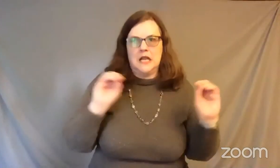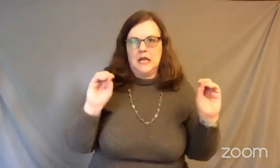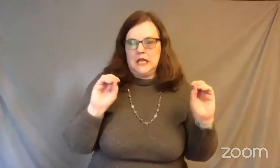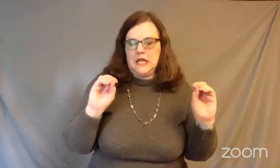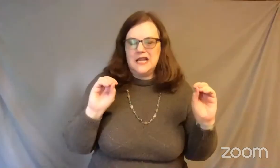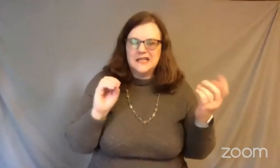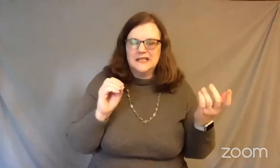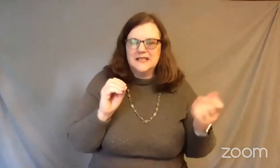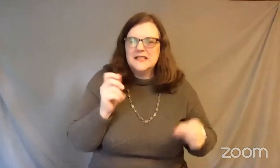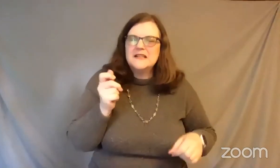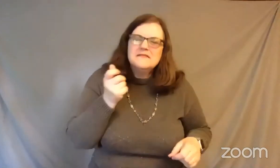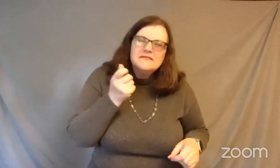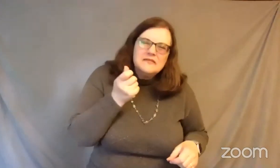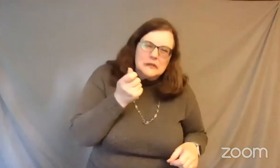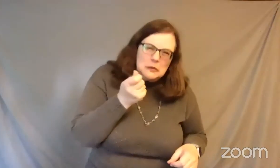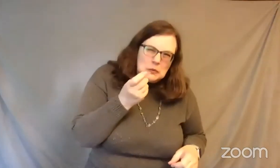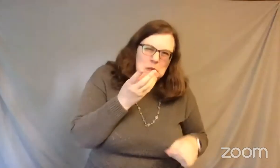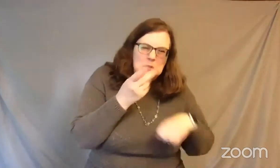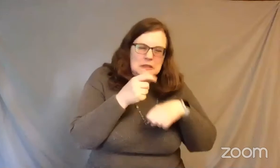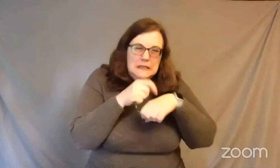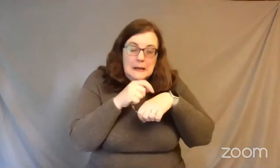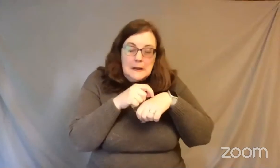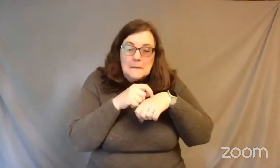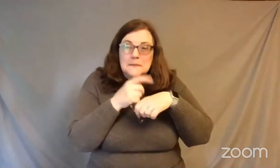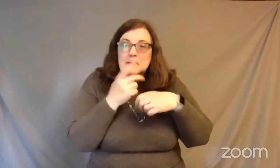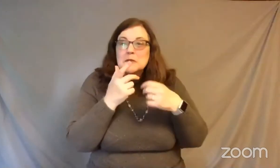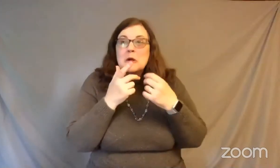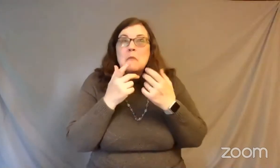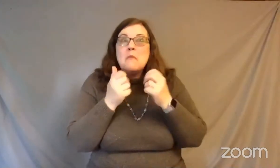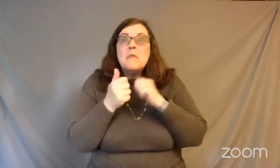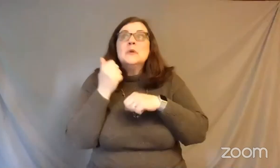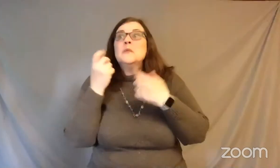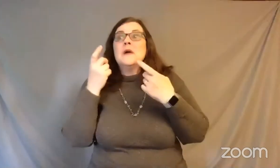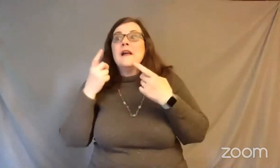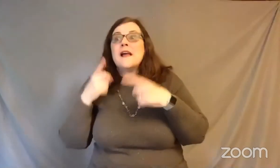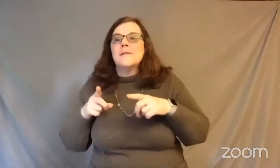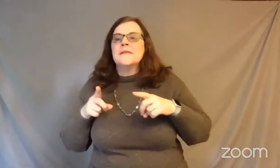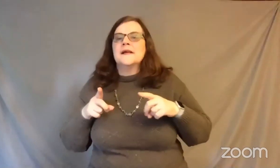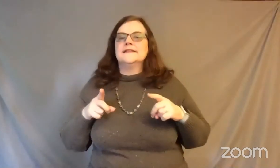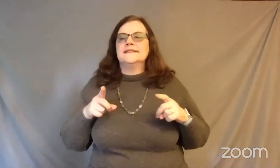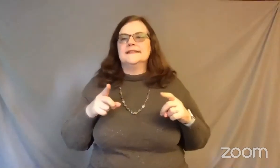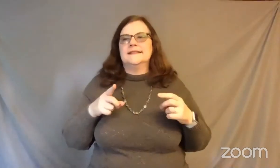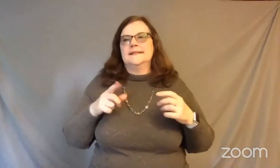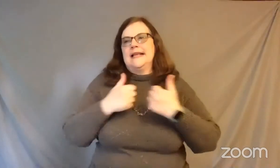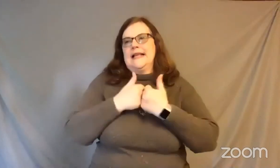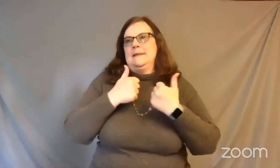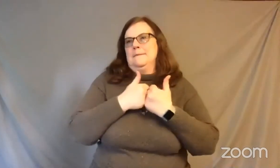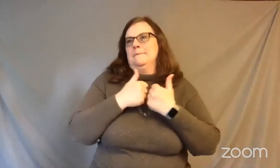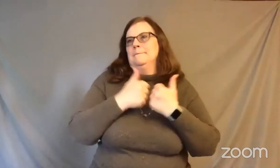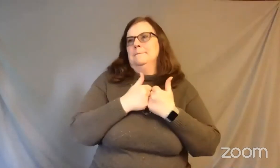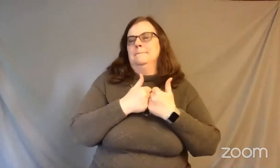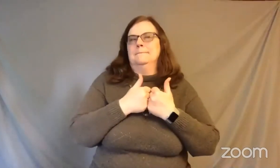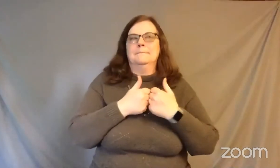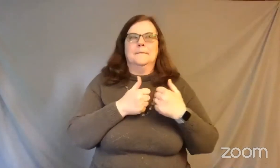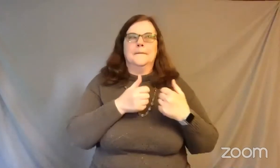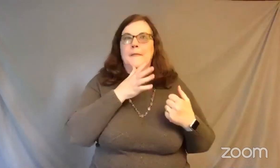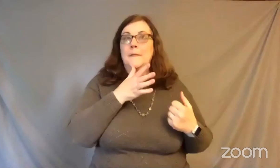And specifically, we had the question of, do they point at people? And we see this occurring only a few times, and only